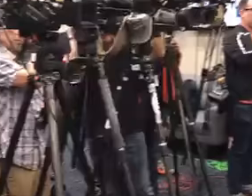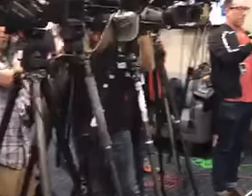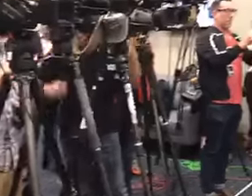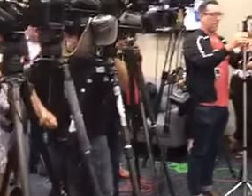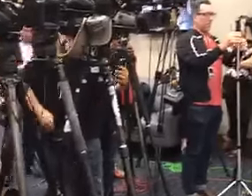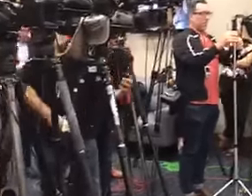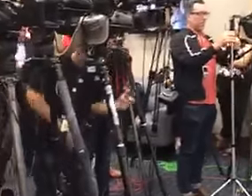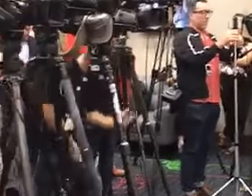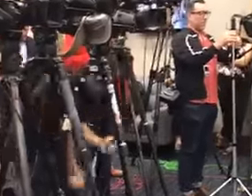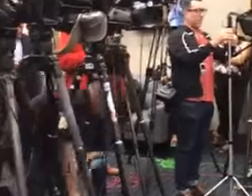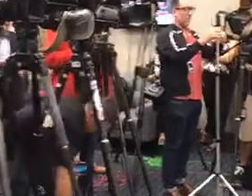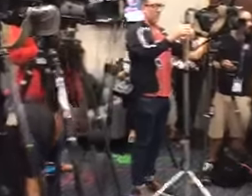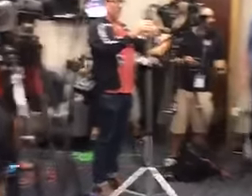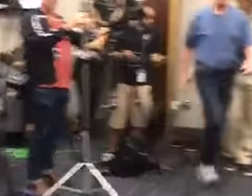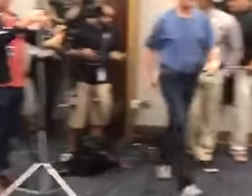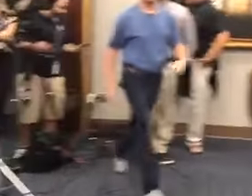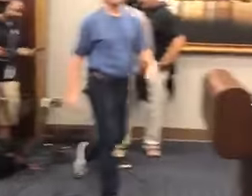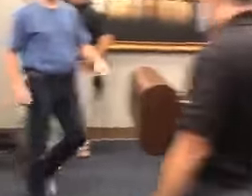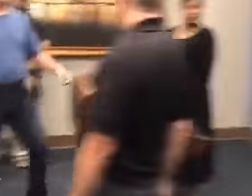us.